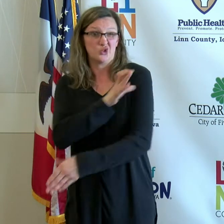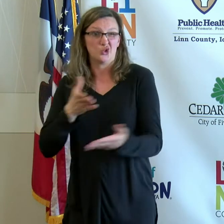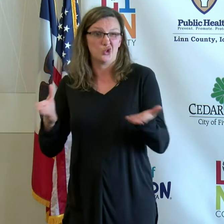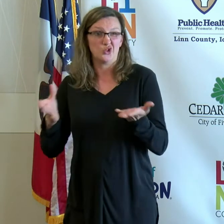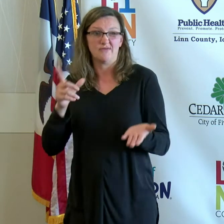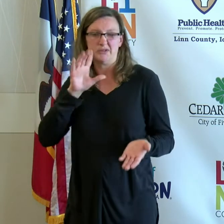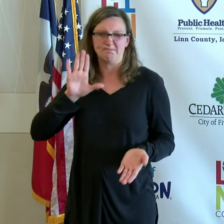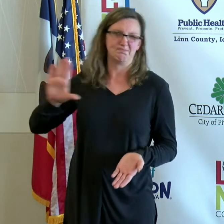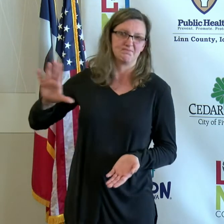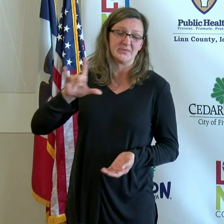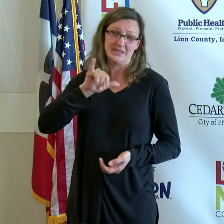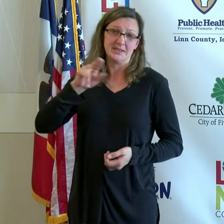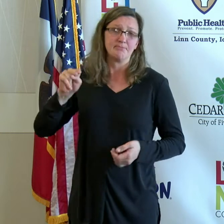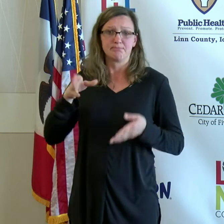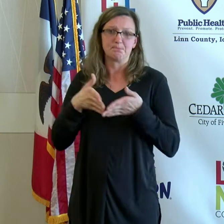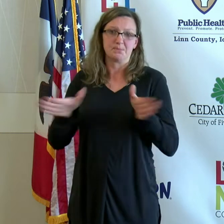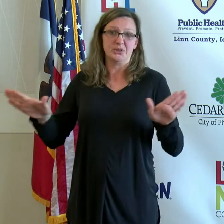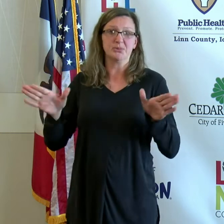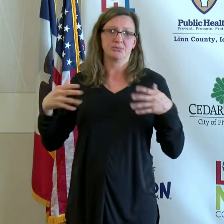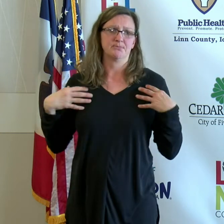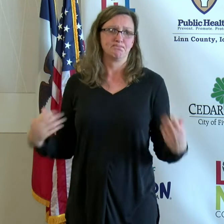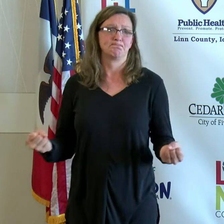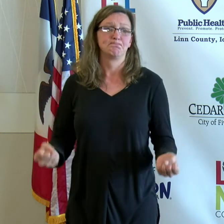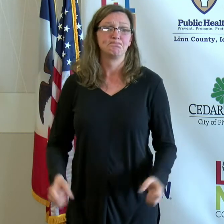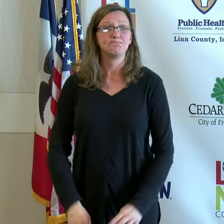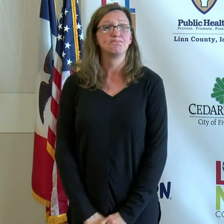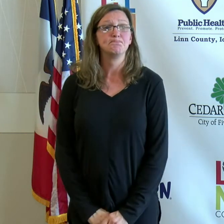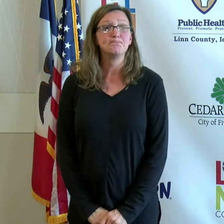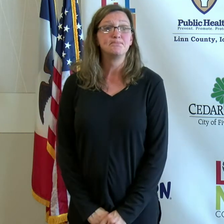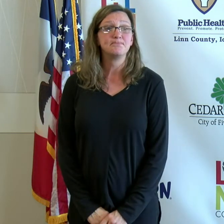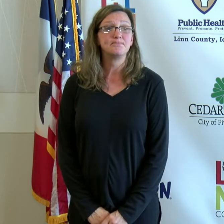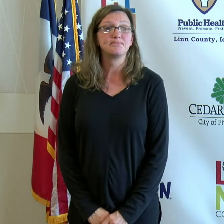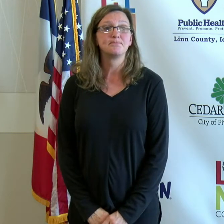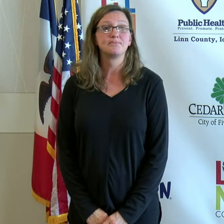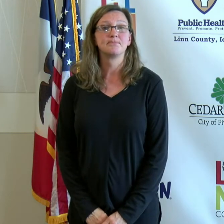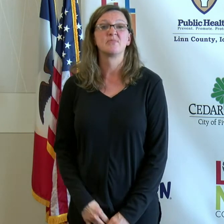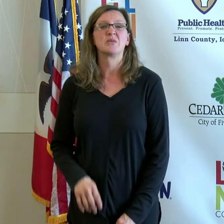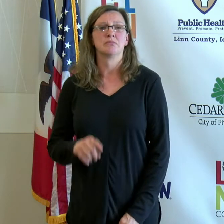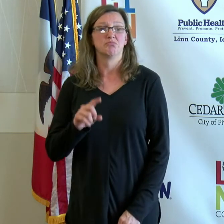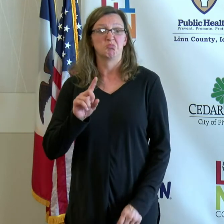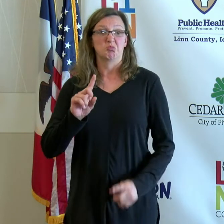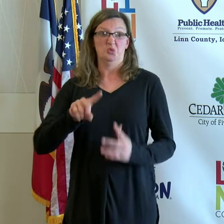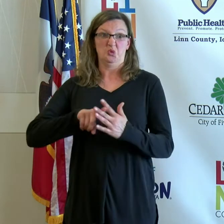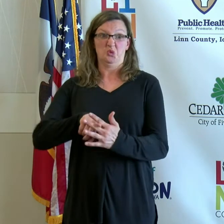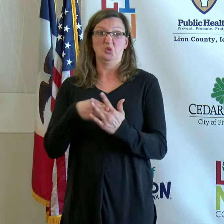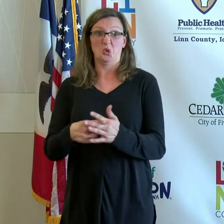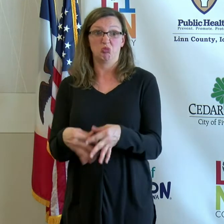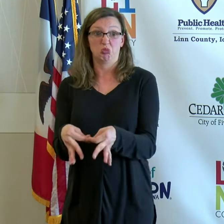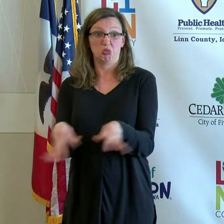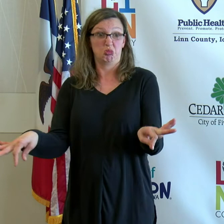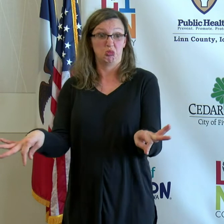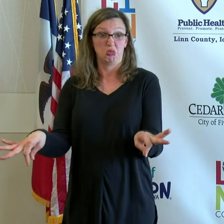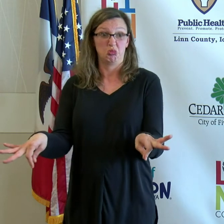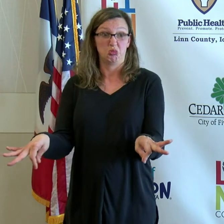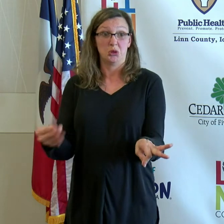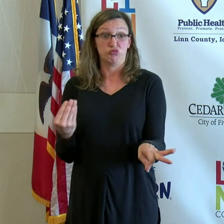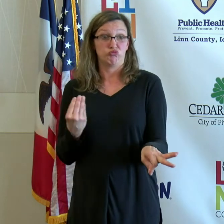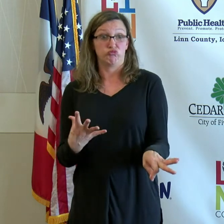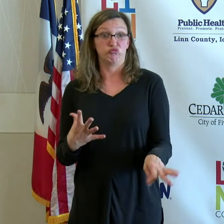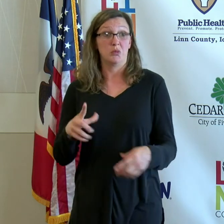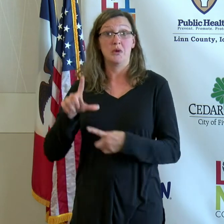Health. I want to start off with a message from our friends at Linn Area Partners Active in